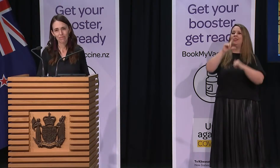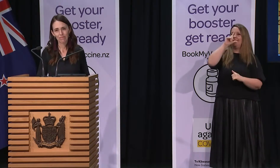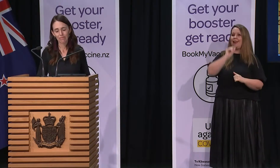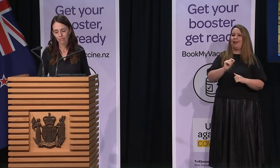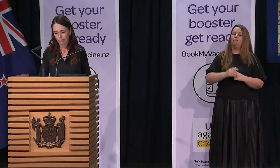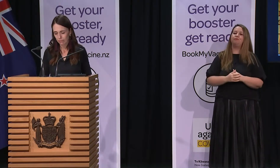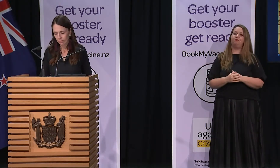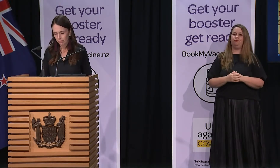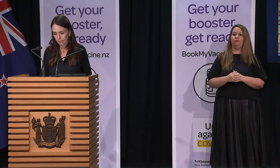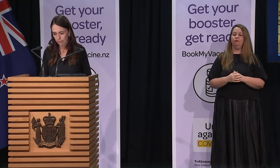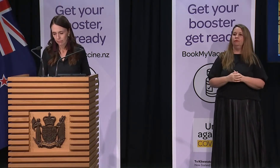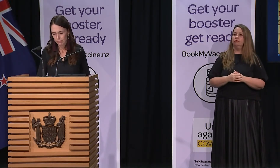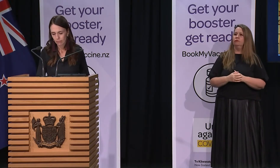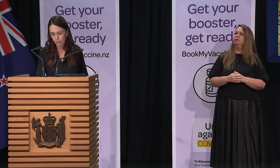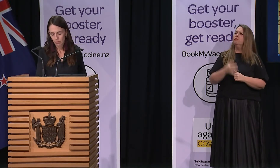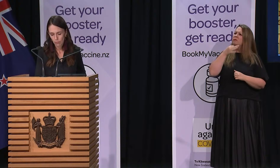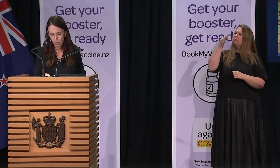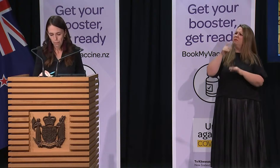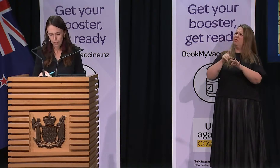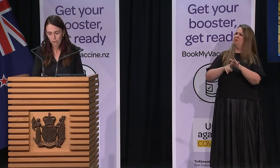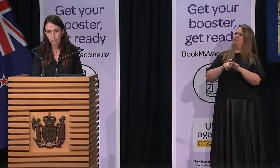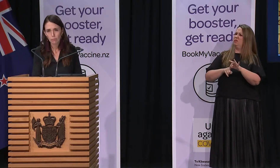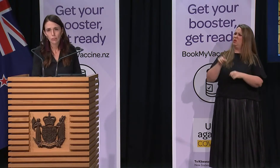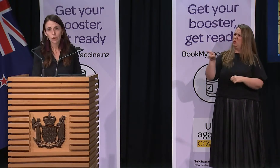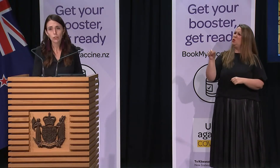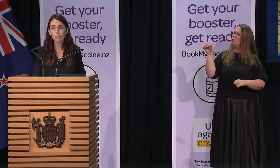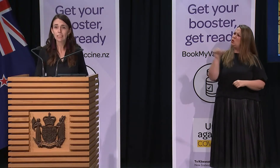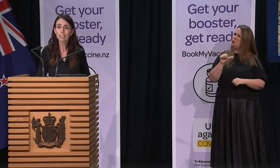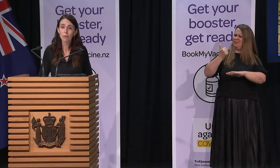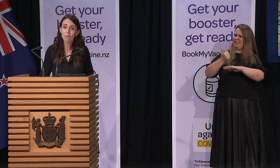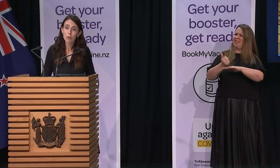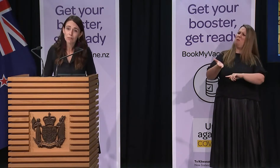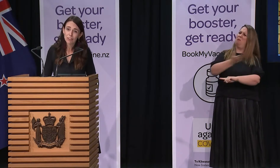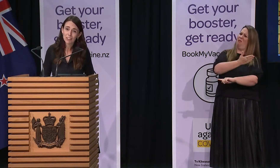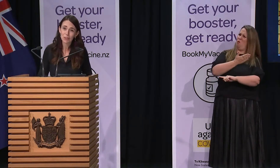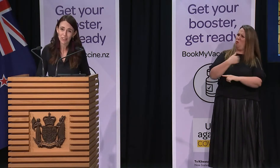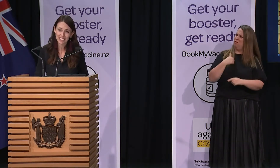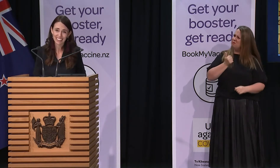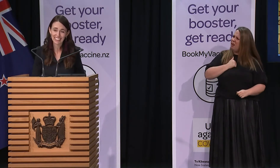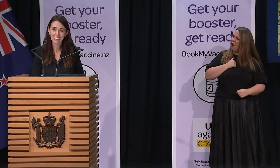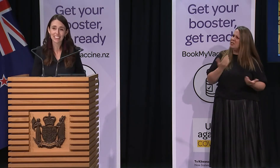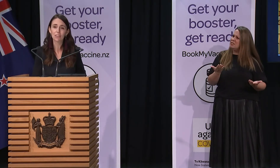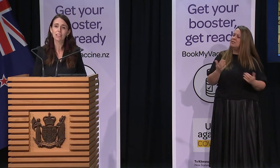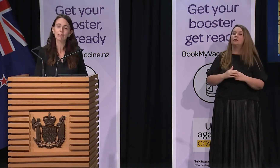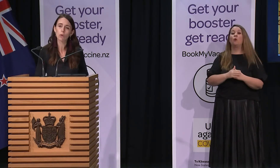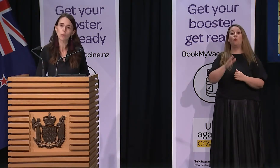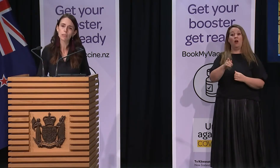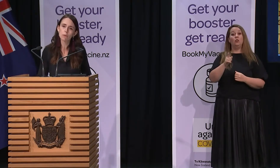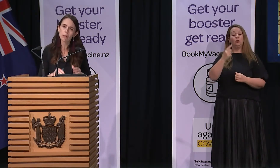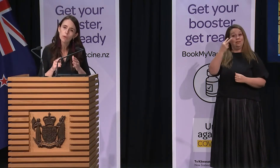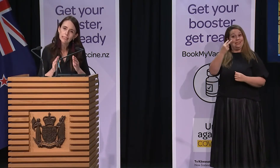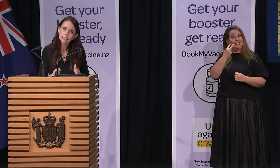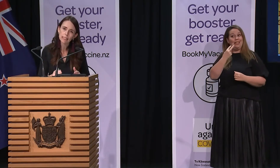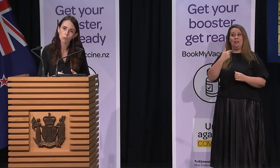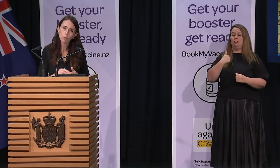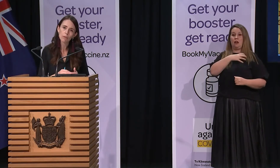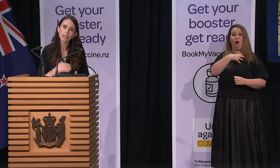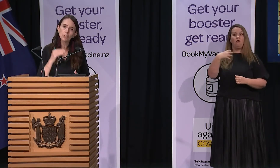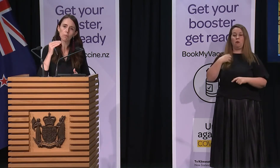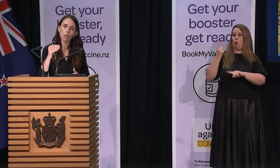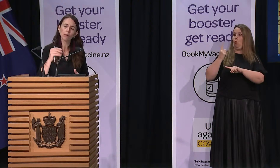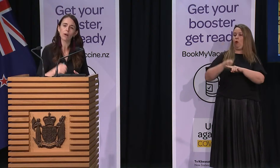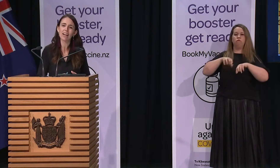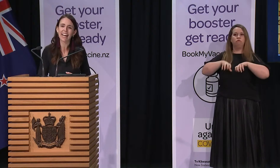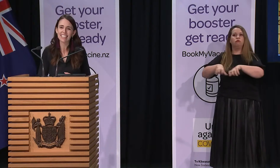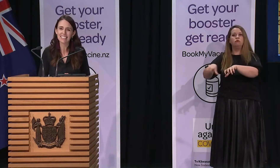Professor Skegg's advice, should we have had this in place already? So you'll have seen that we've moved very quickly, considering, of course, that we always said when